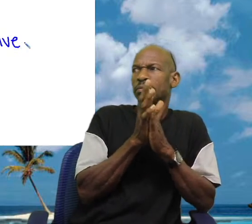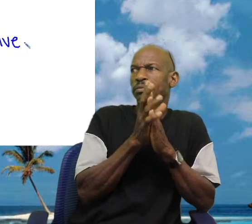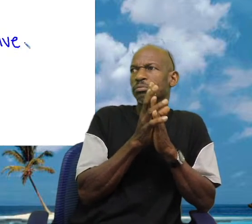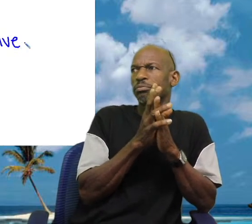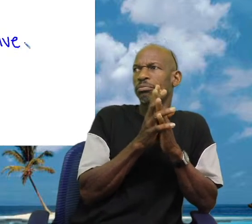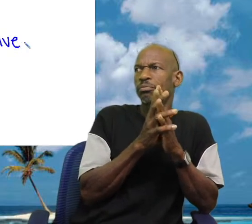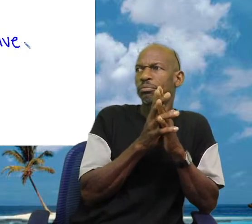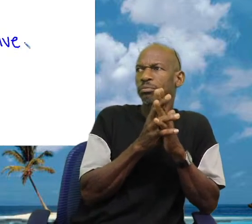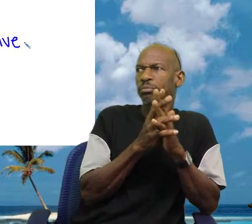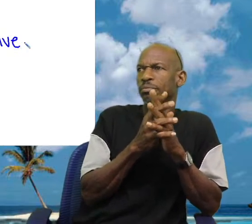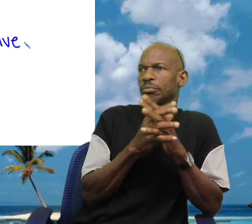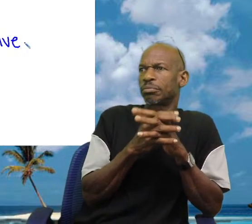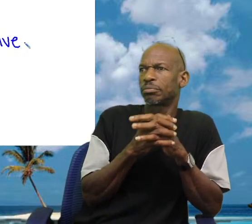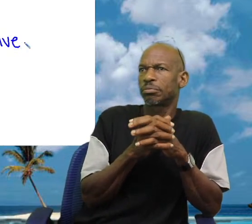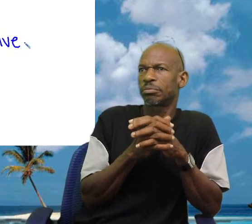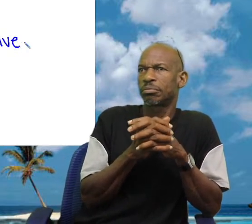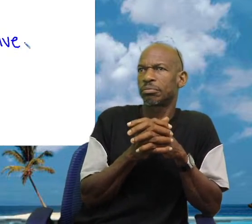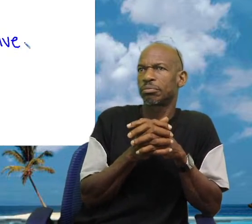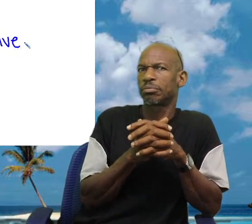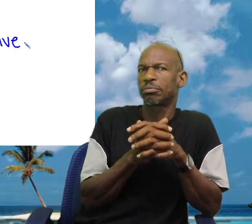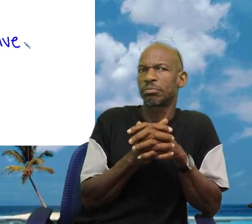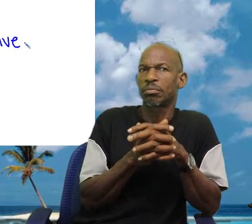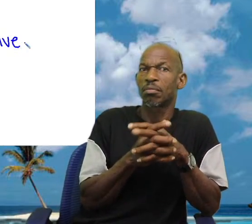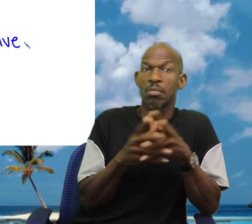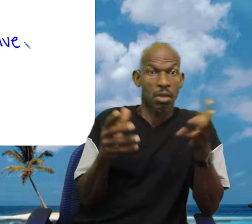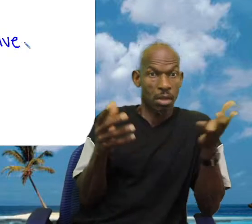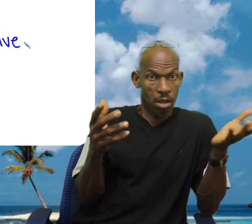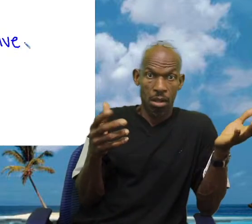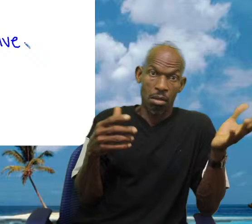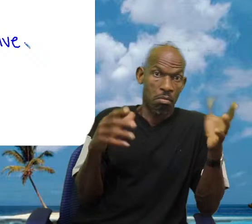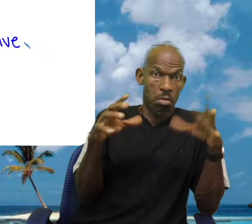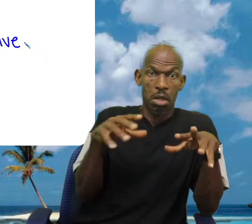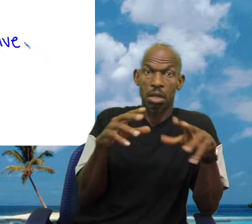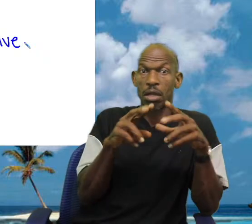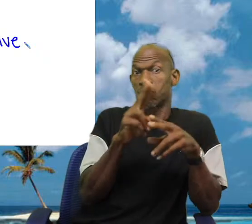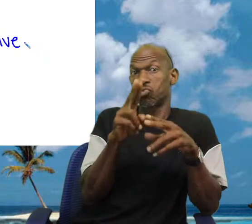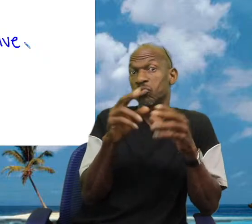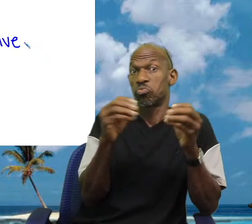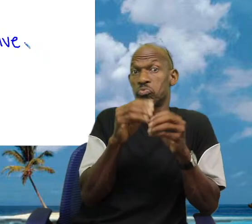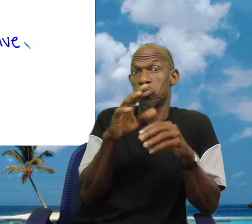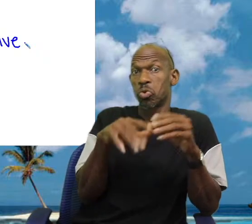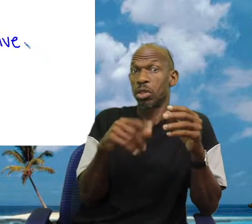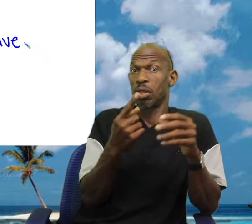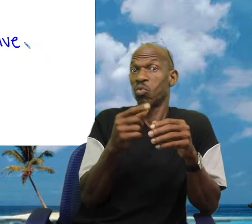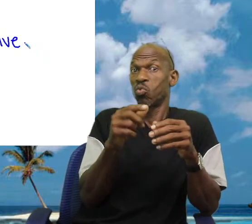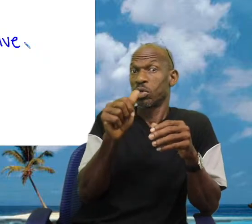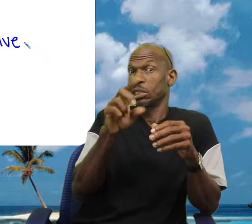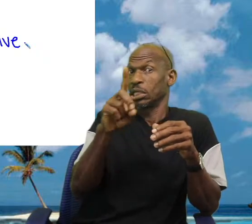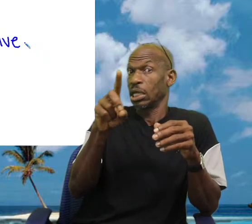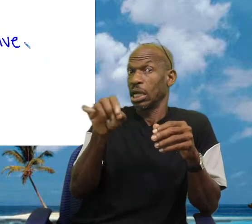This is another way. So I could put more than one adjective in a different place in my sentence. So this is